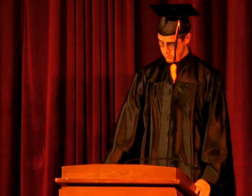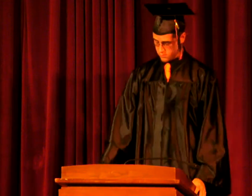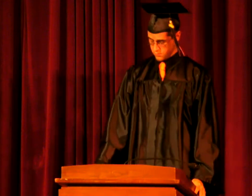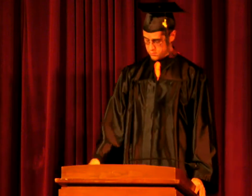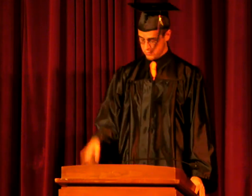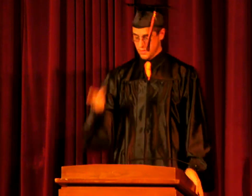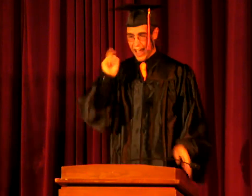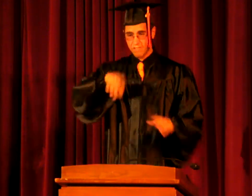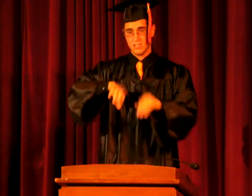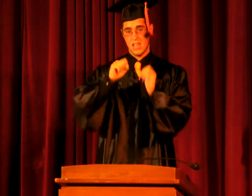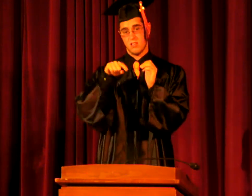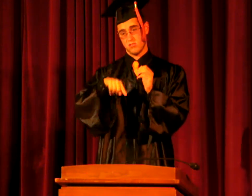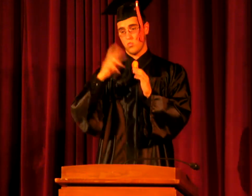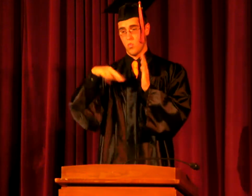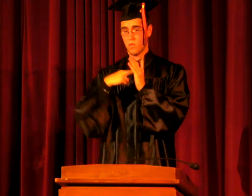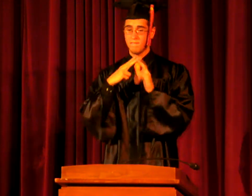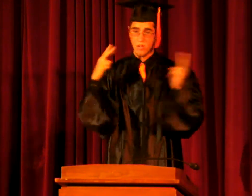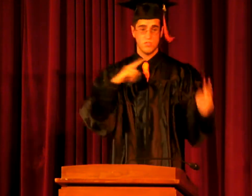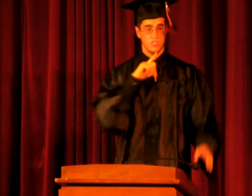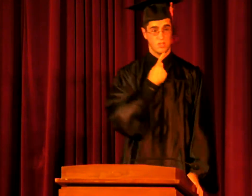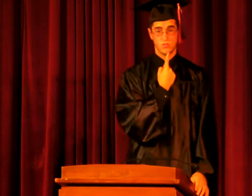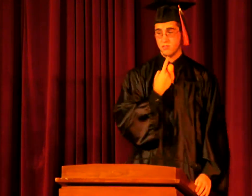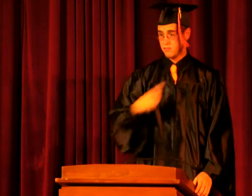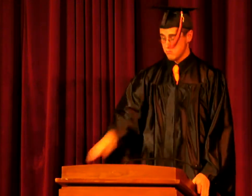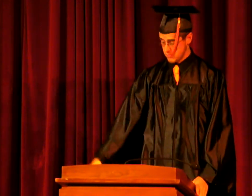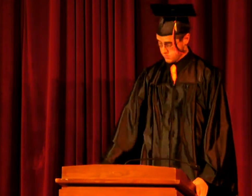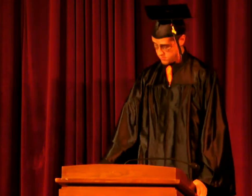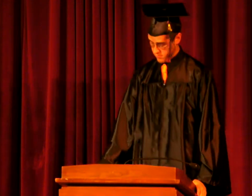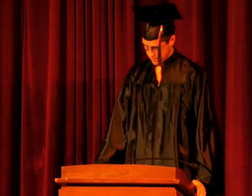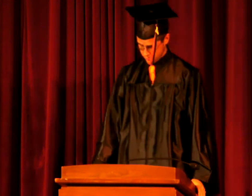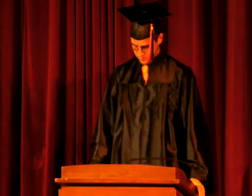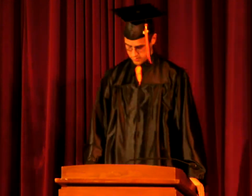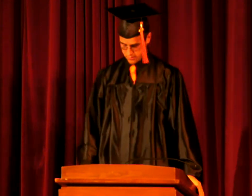It's a big responsibility to do this, and we have to take this role very seriously.